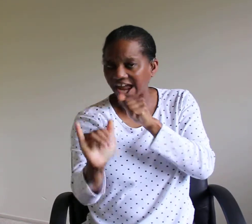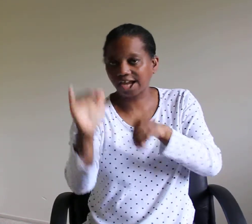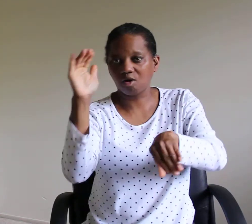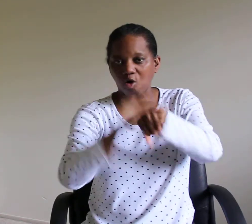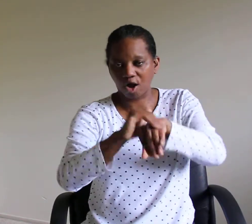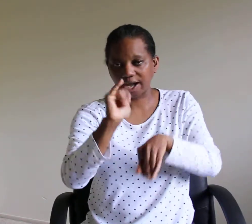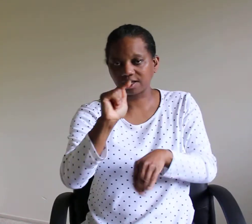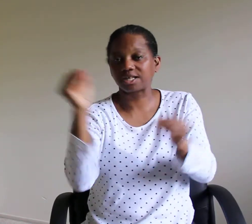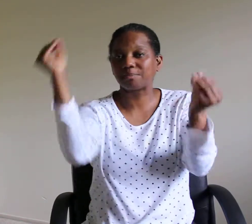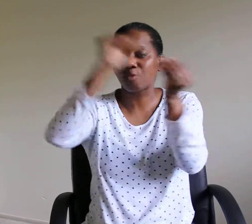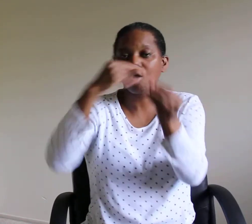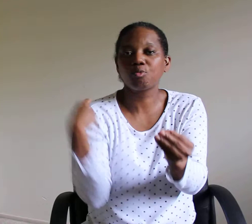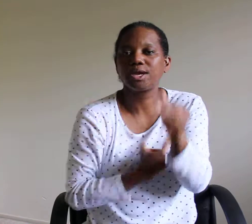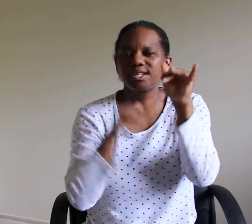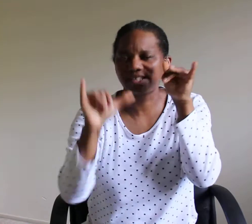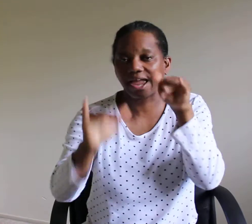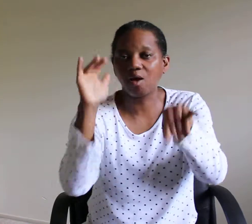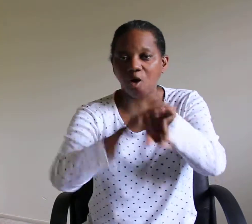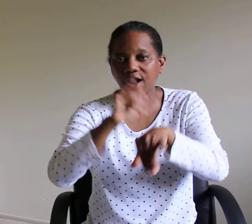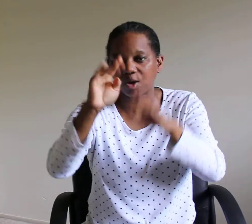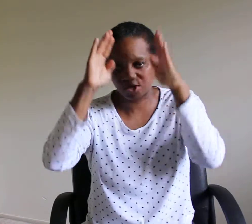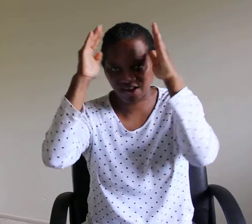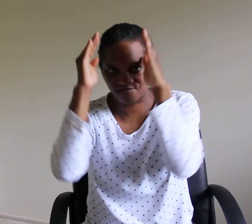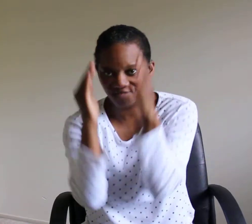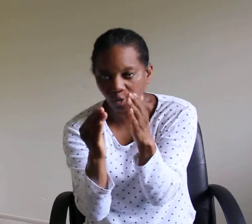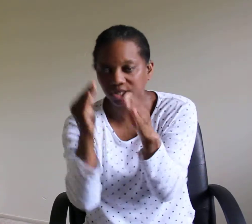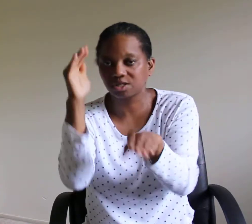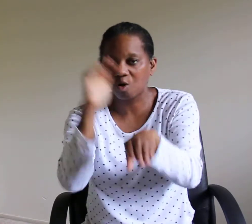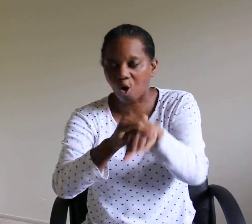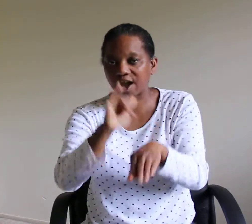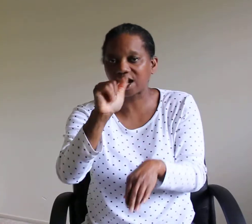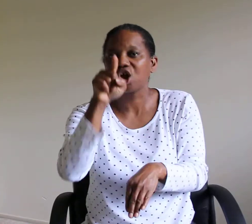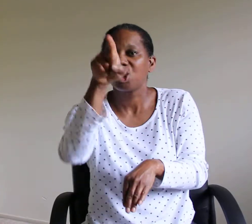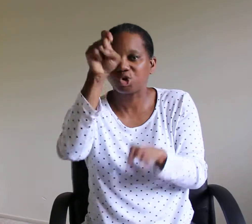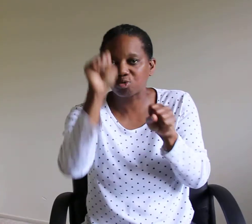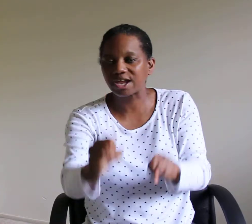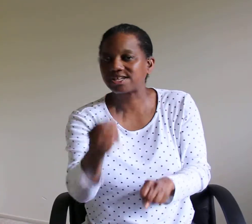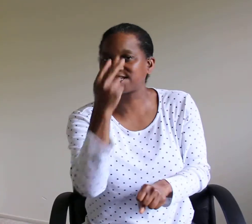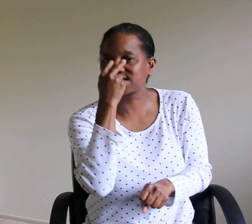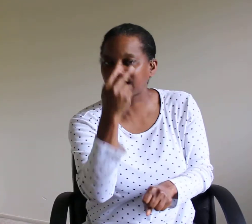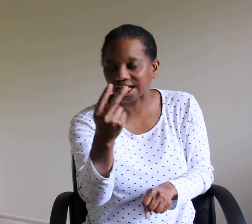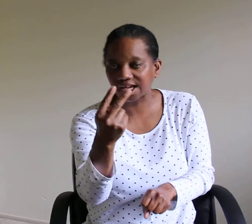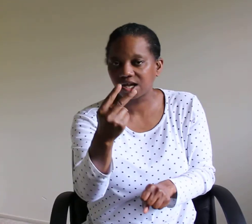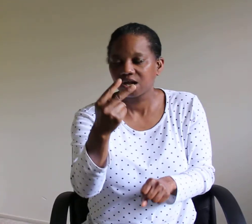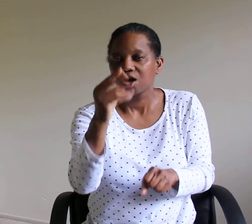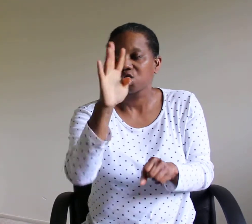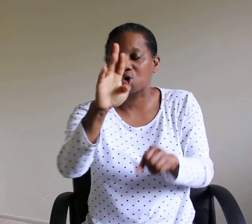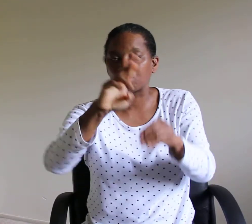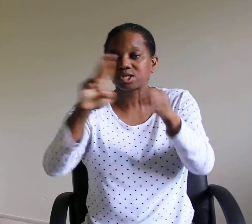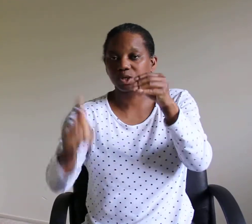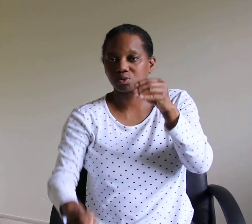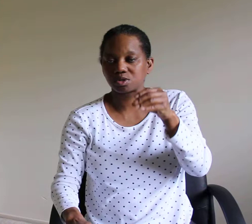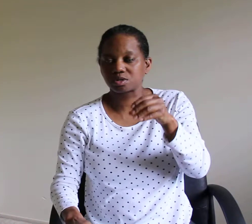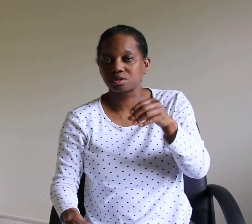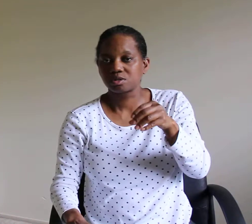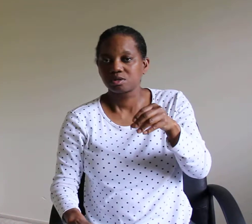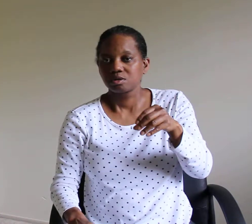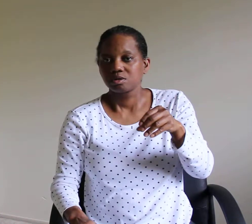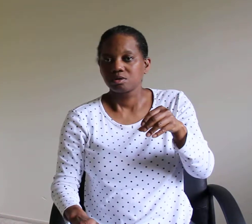staying on it, because the more we stay on it, and we stay focused on it, you can see your results.